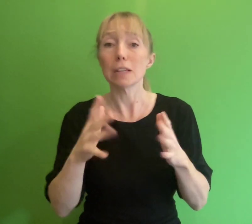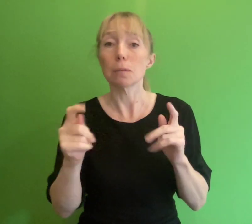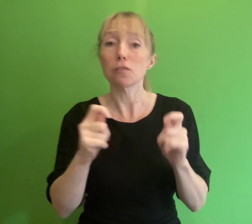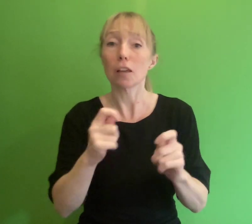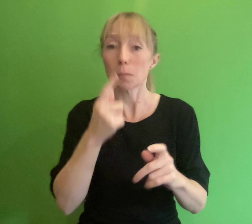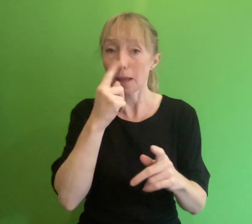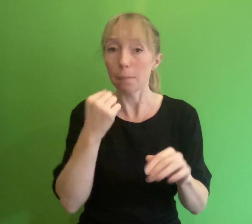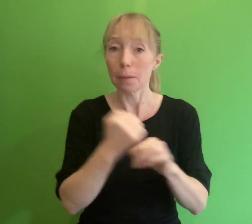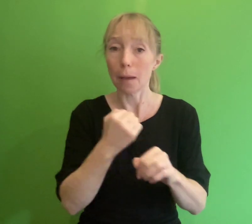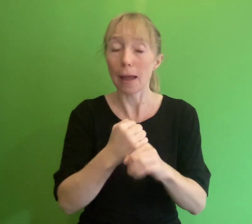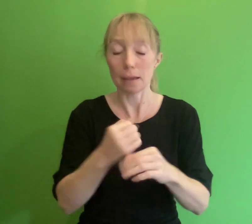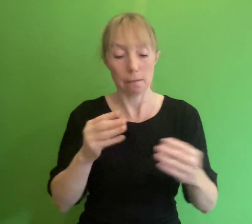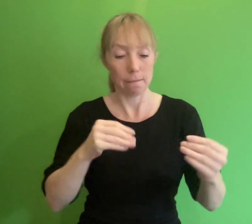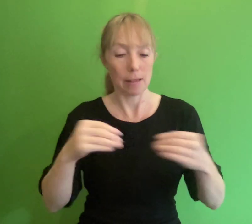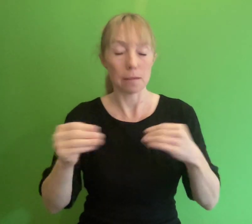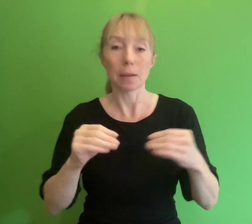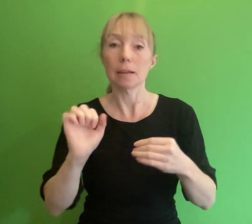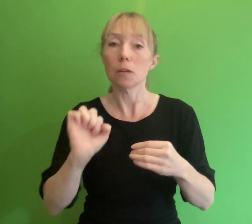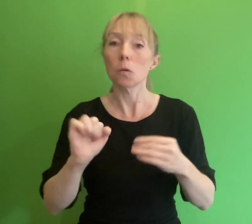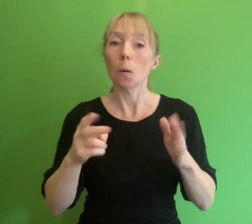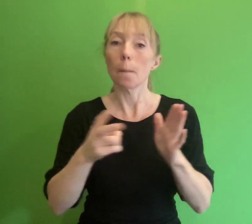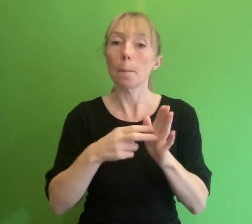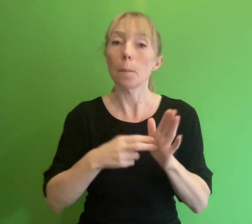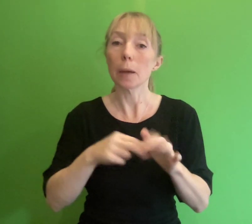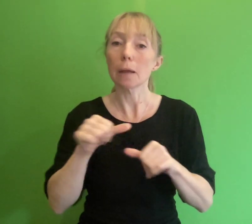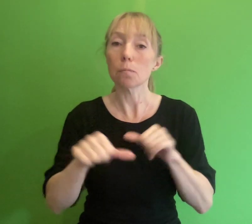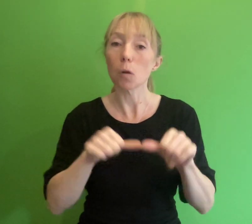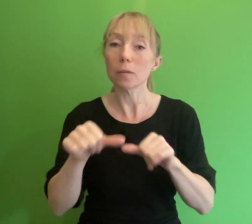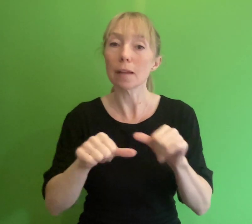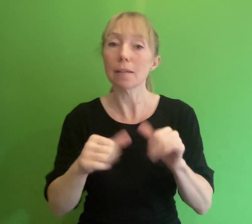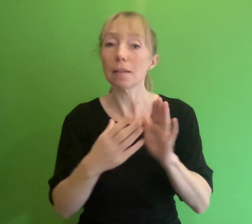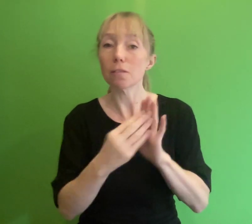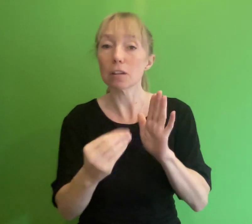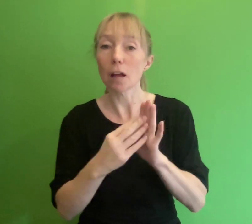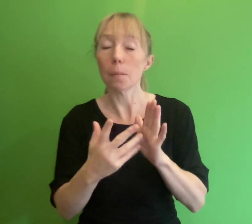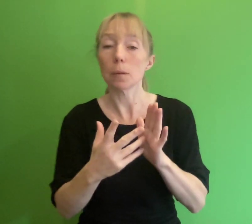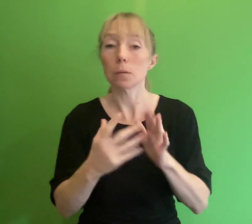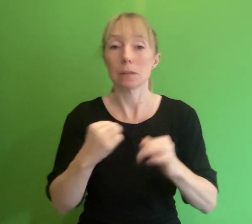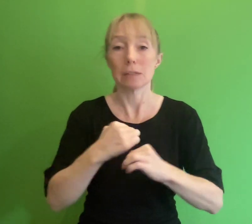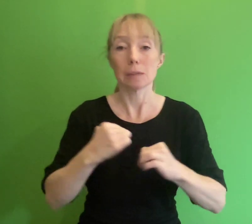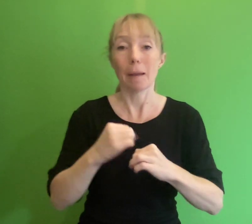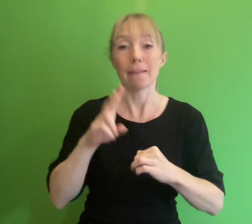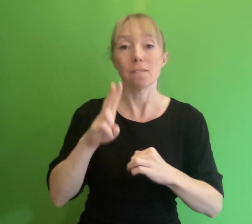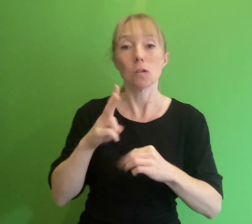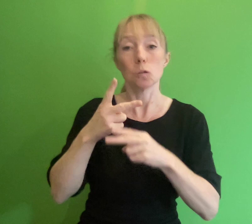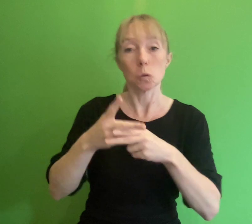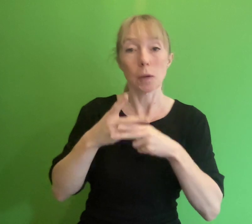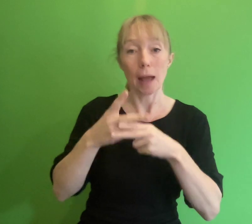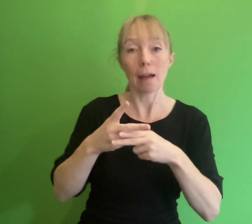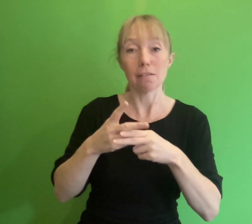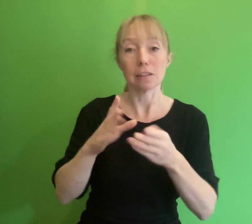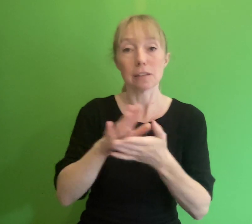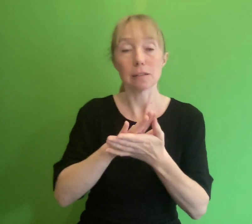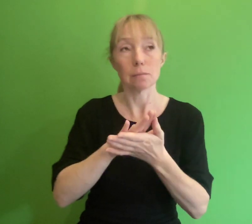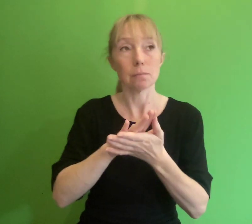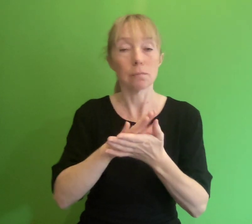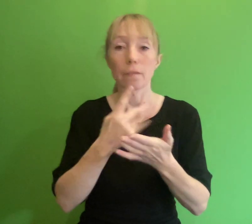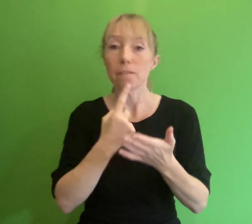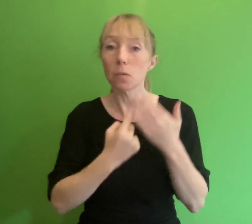Flexibility on your booking processes, for example, providing space for two carers, to provide an individual need